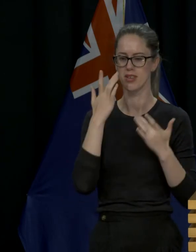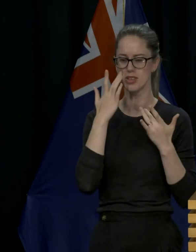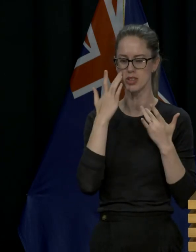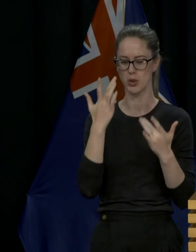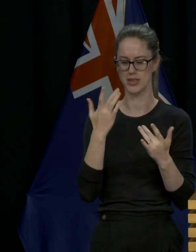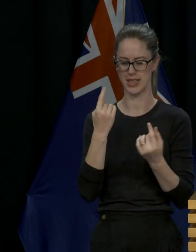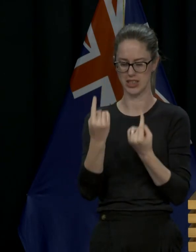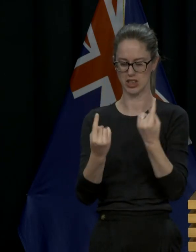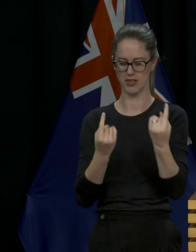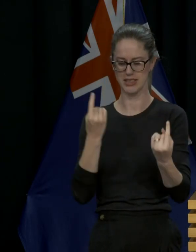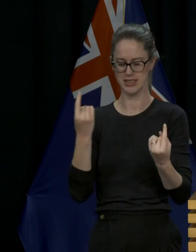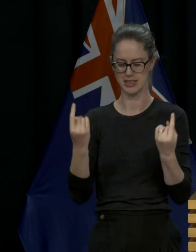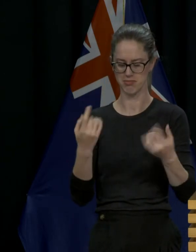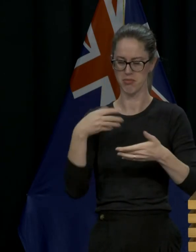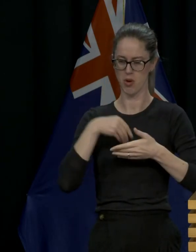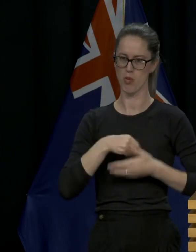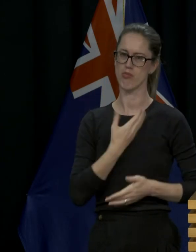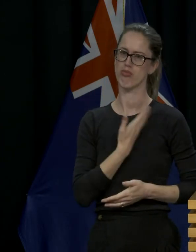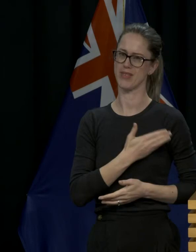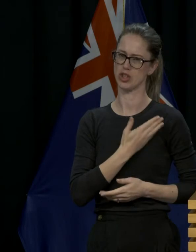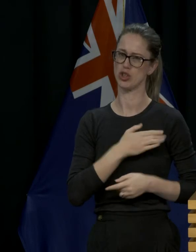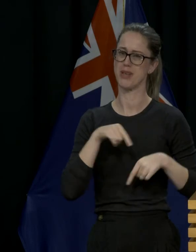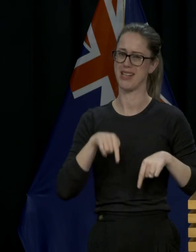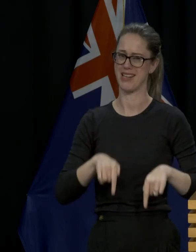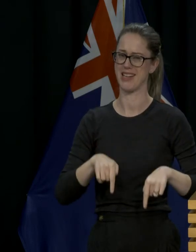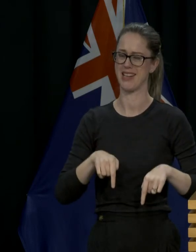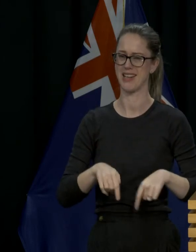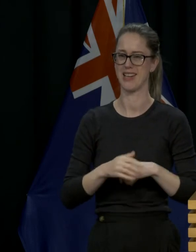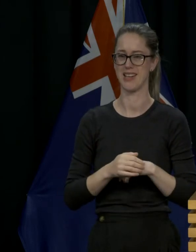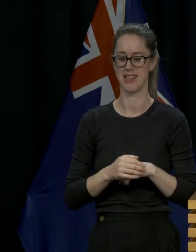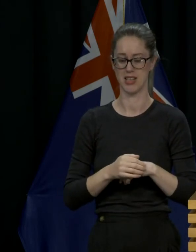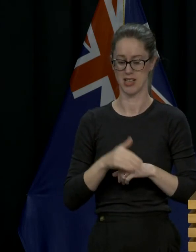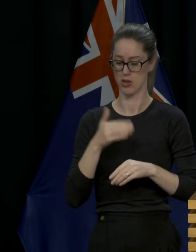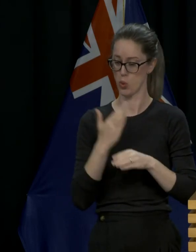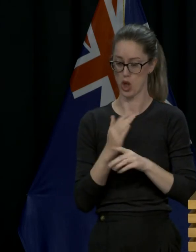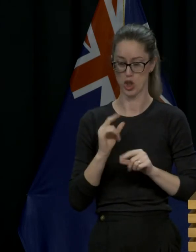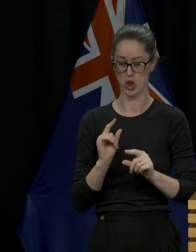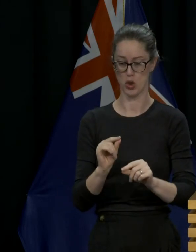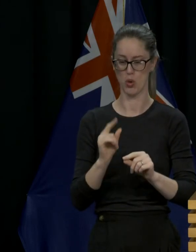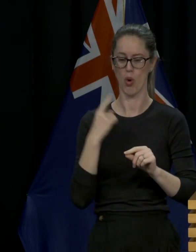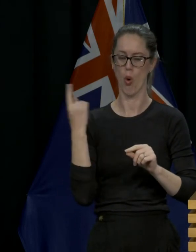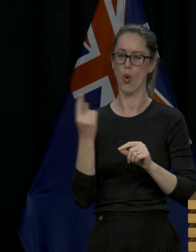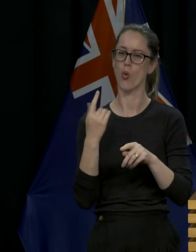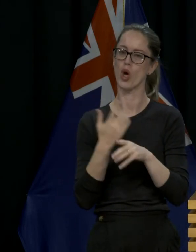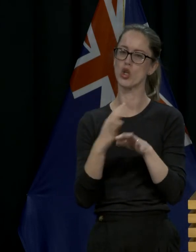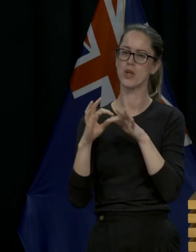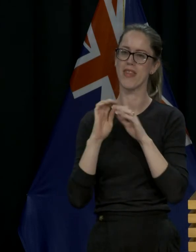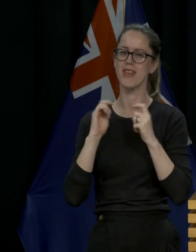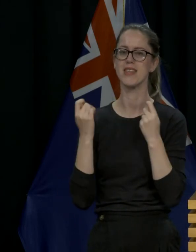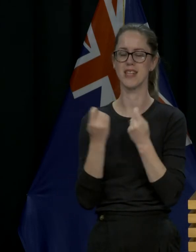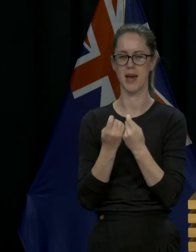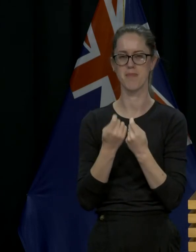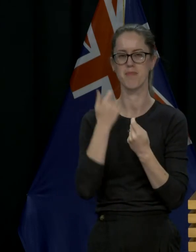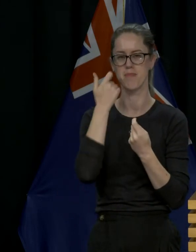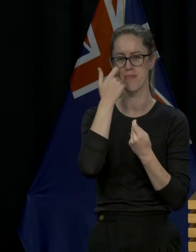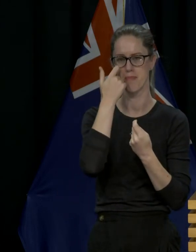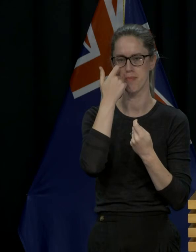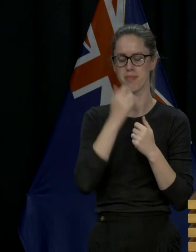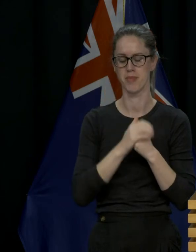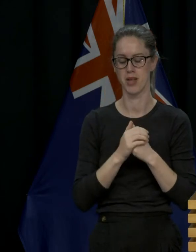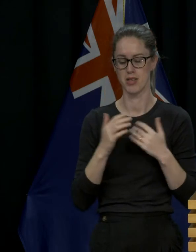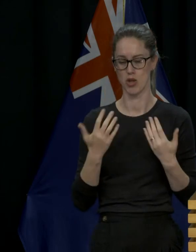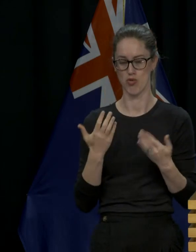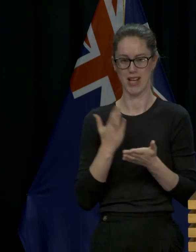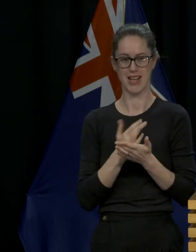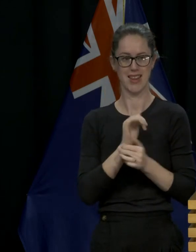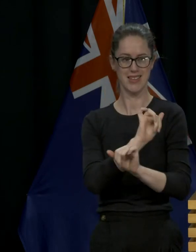that each of us recognise we're privileged to be here. There's a job to be done, and we're all members of a team that need to crack on with it. And so that's, for the most